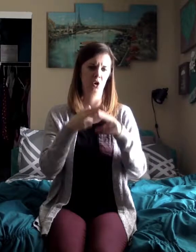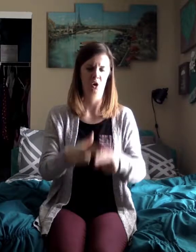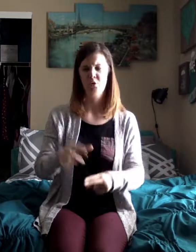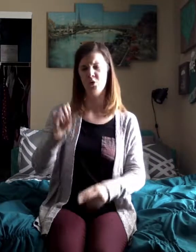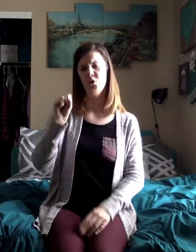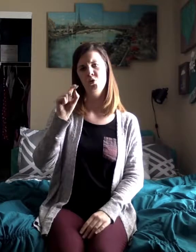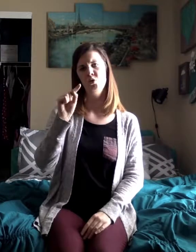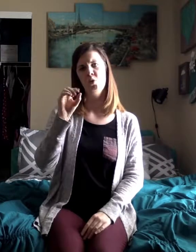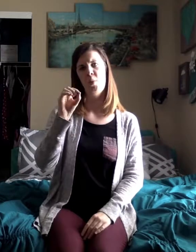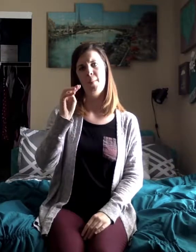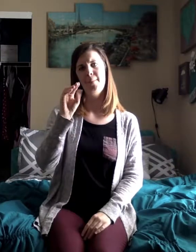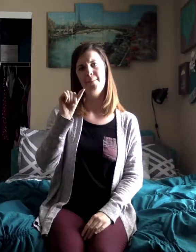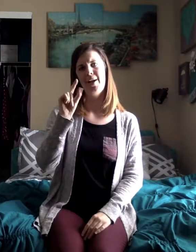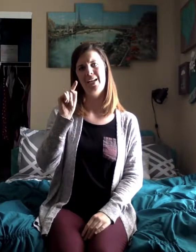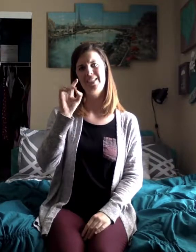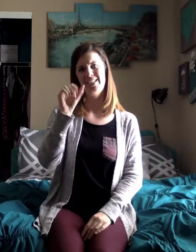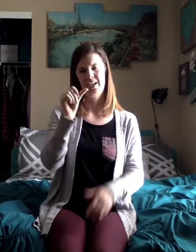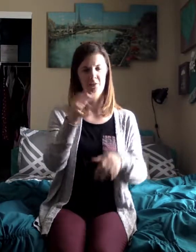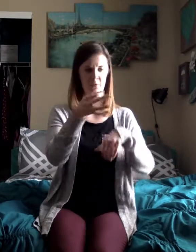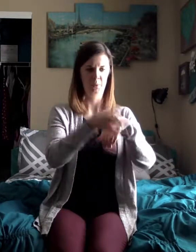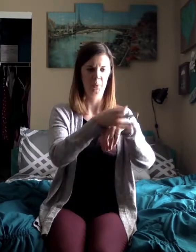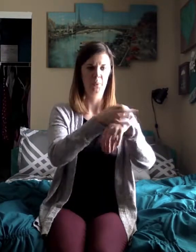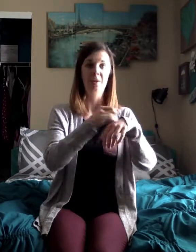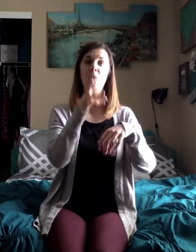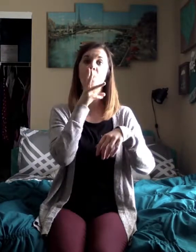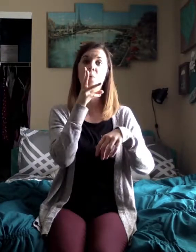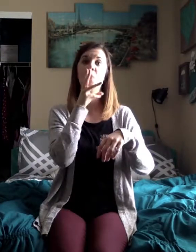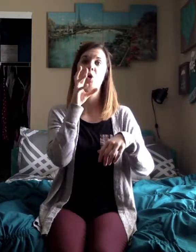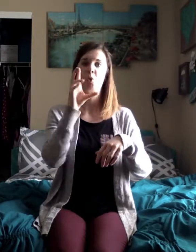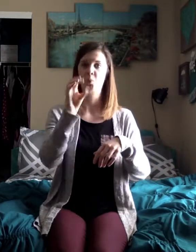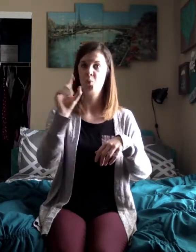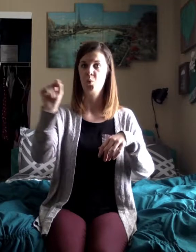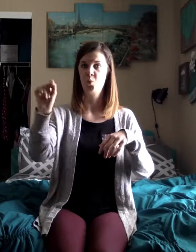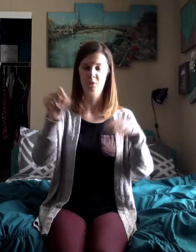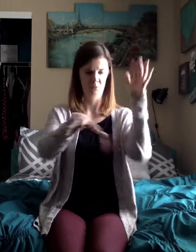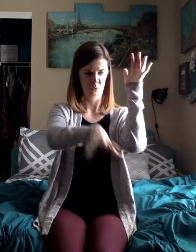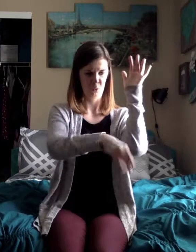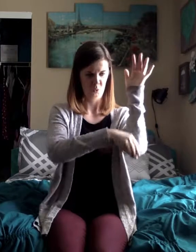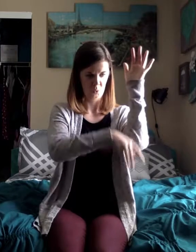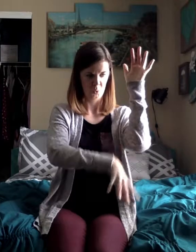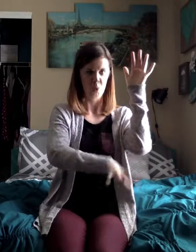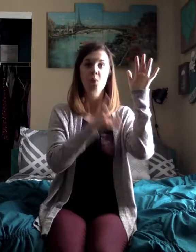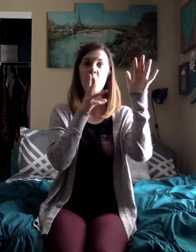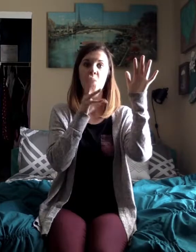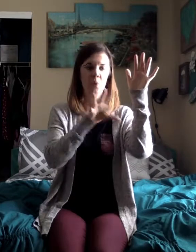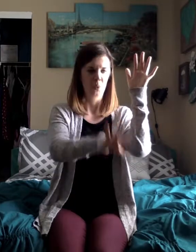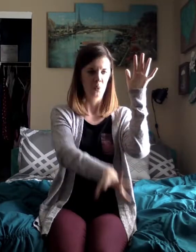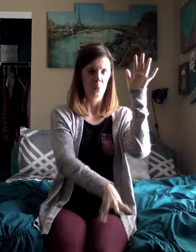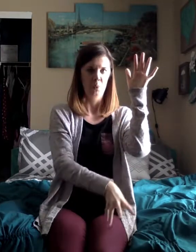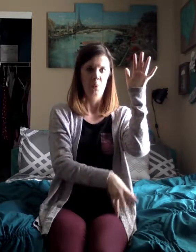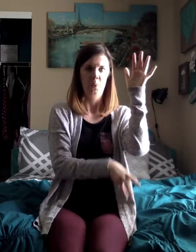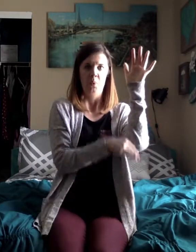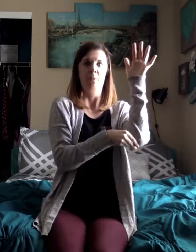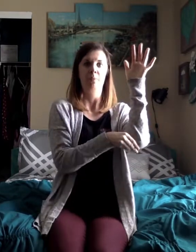and the water, which is absorbed by the roots, enters the plant as well. And using the energy from the